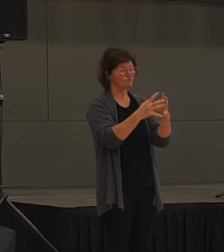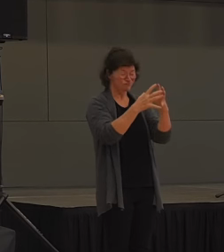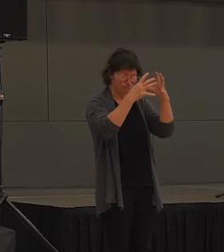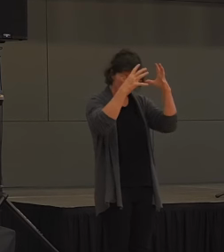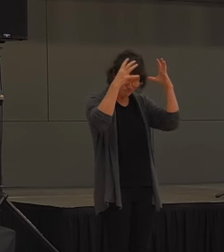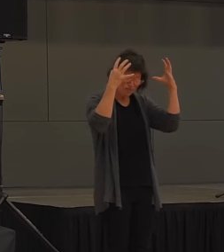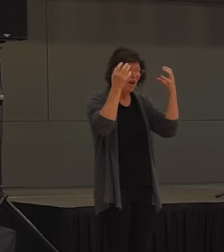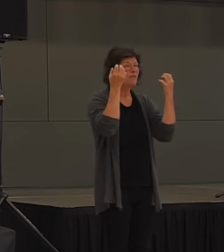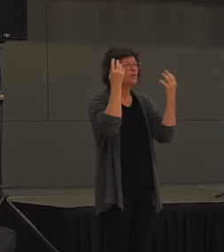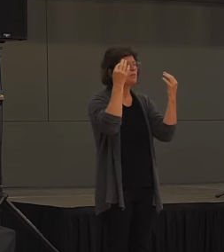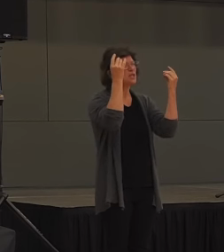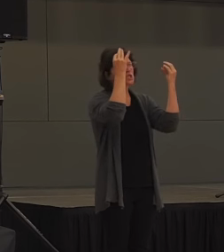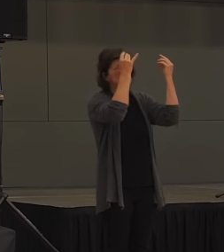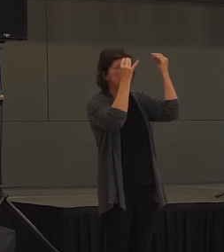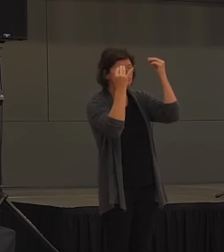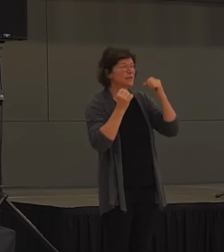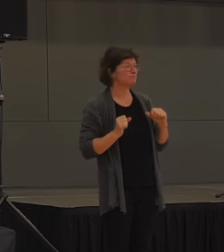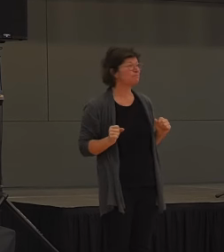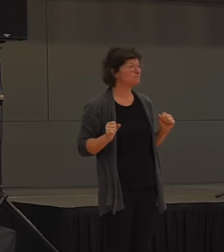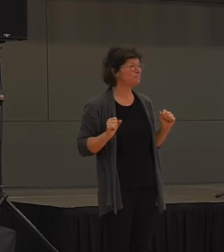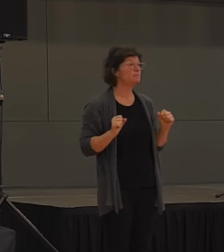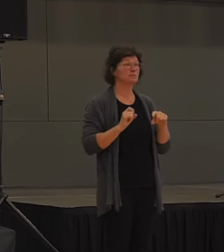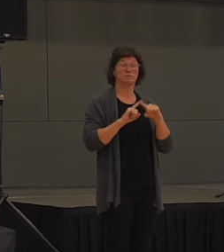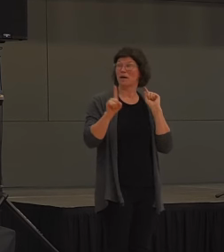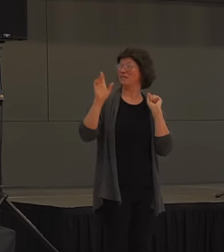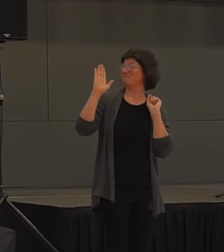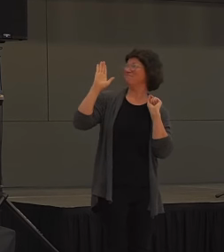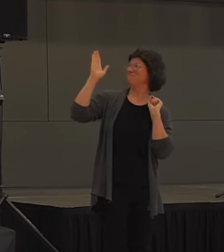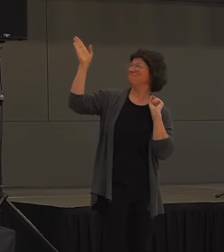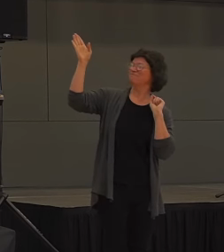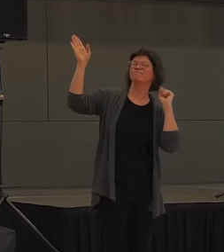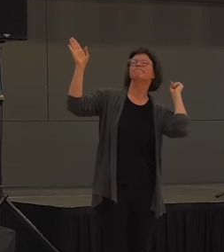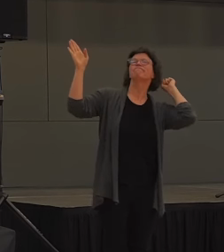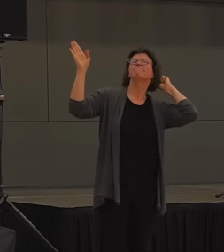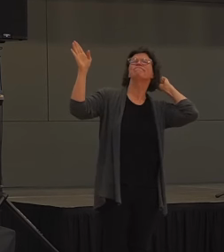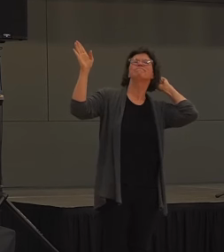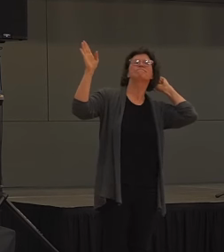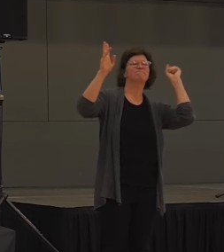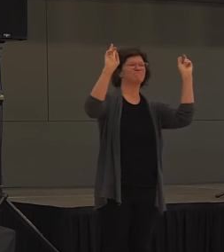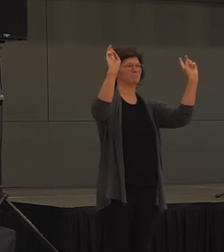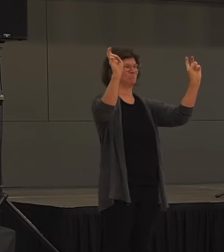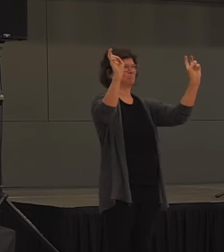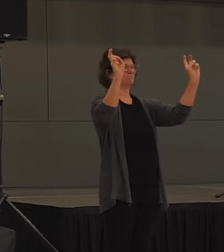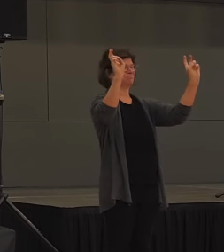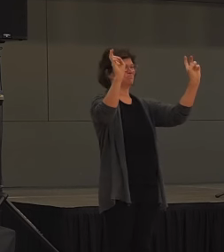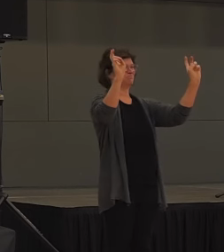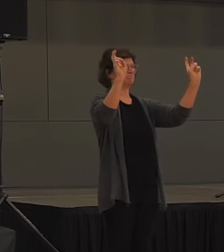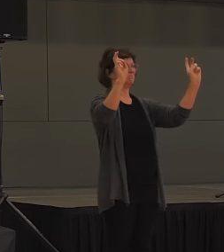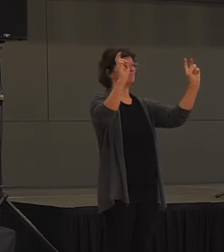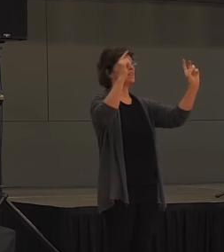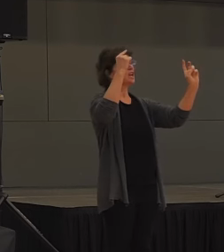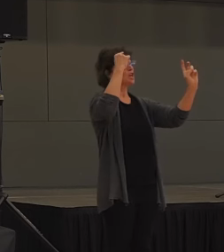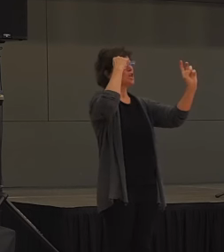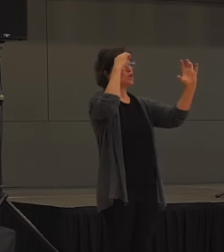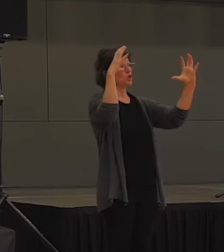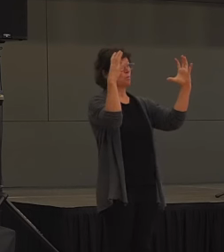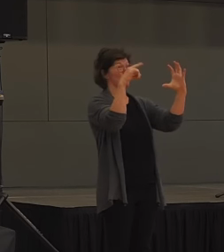to think through. But again, I come back to this quote. The brain is complicated.